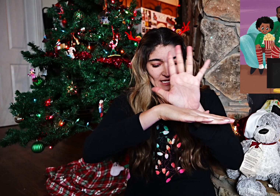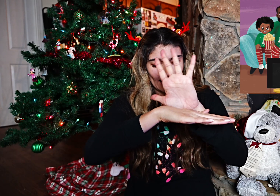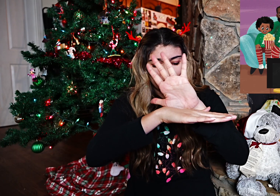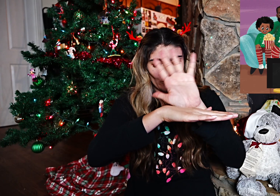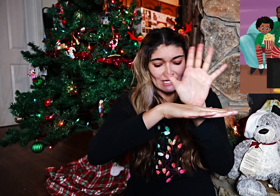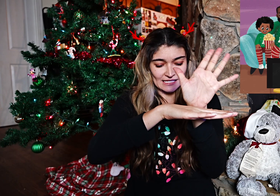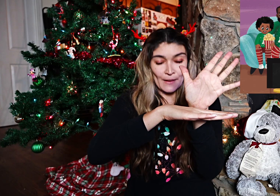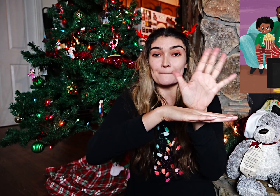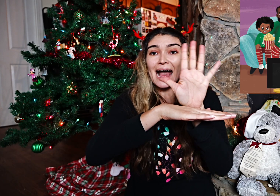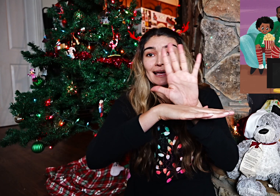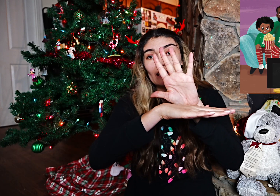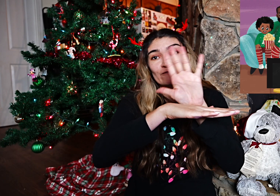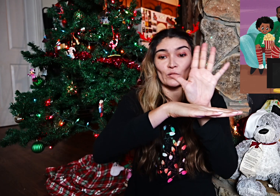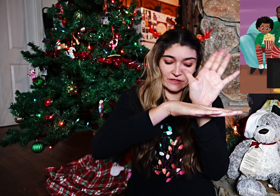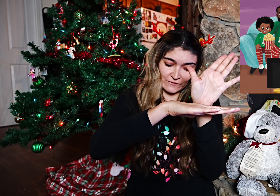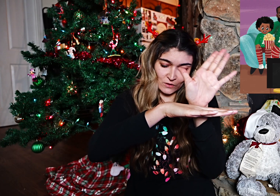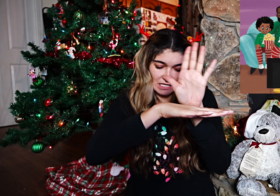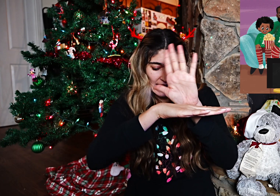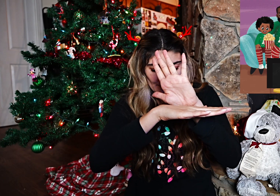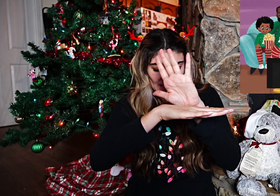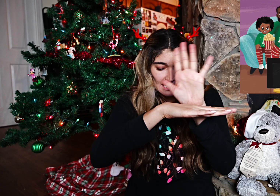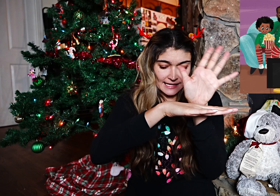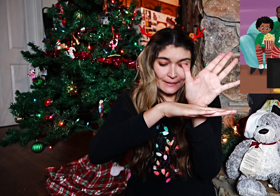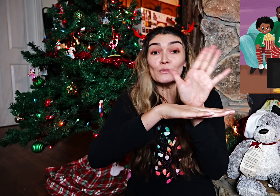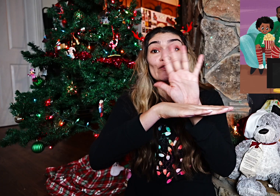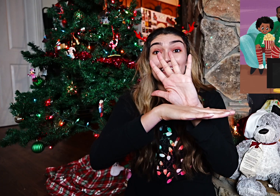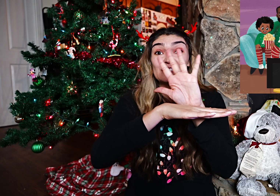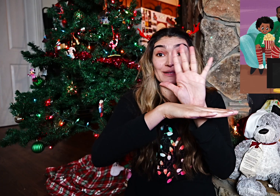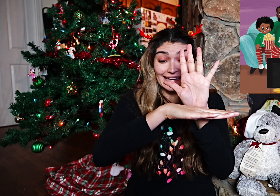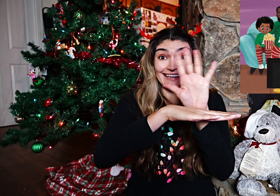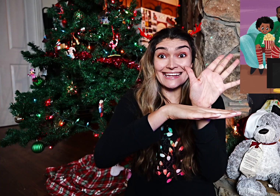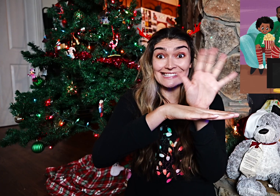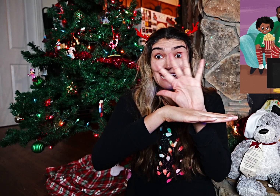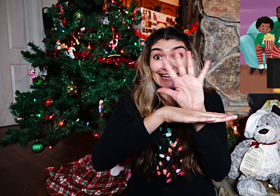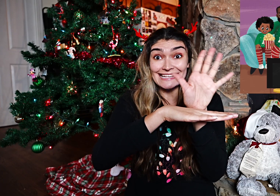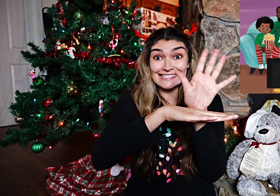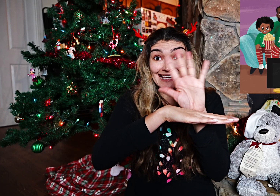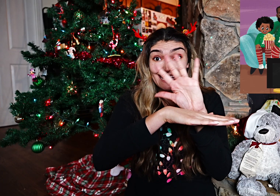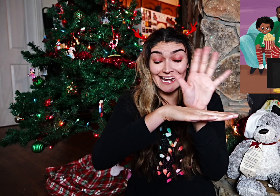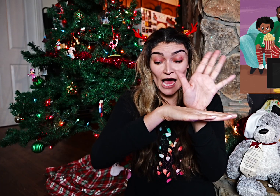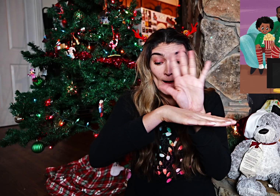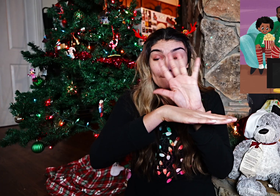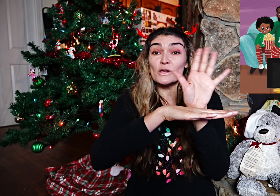rotate your wrist back and forth a few times like a movie is playing an exciting scene.